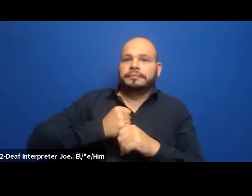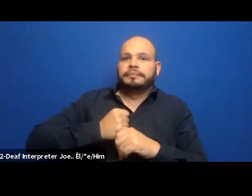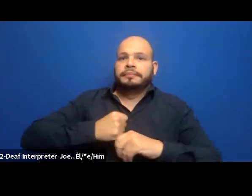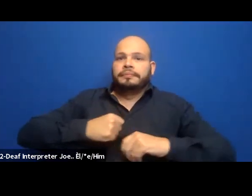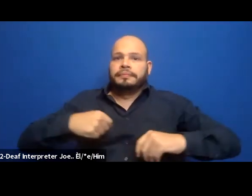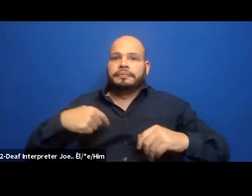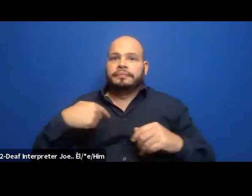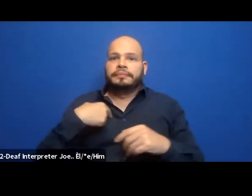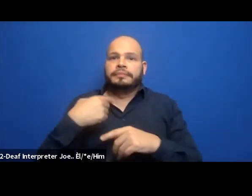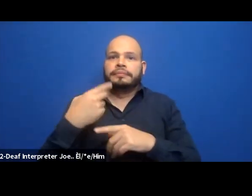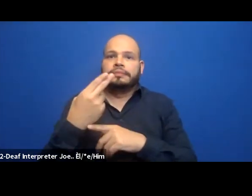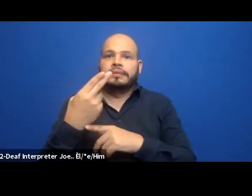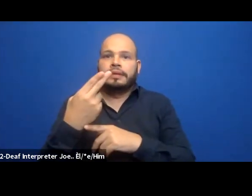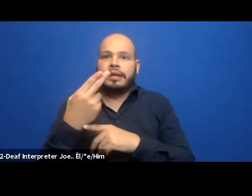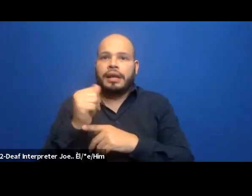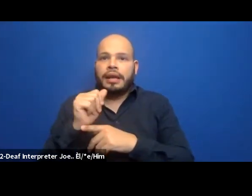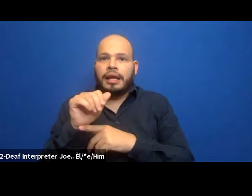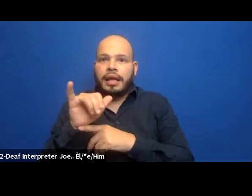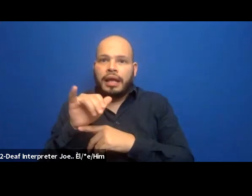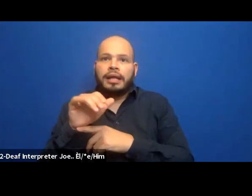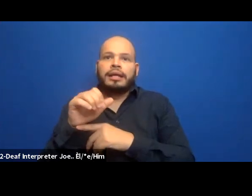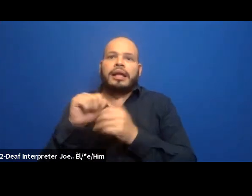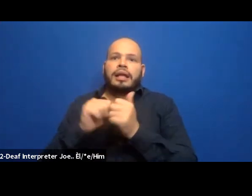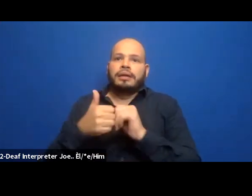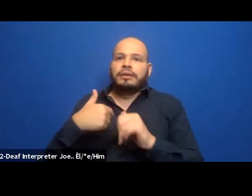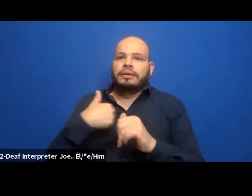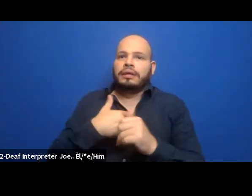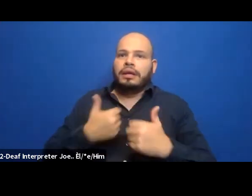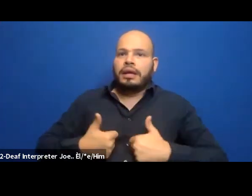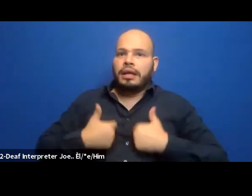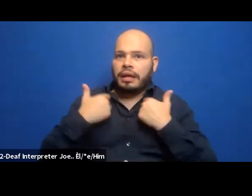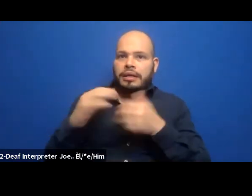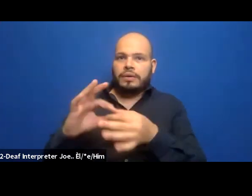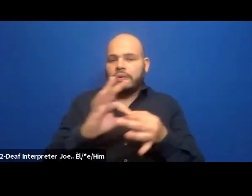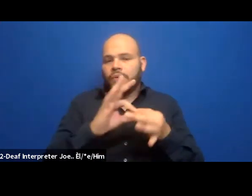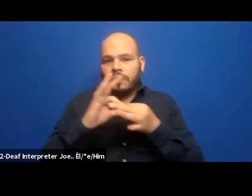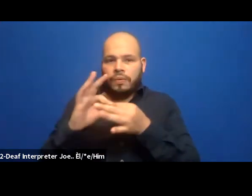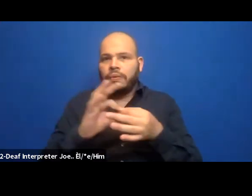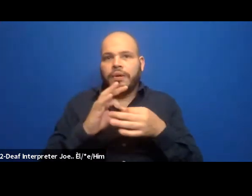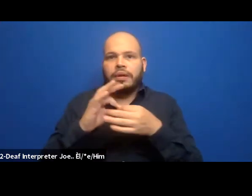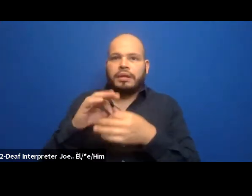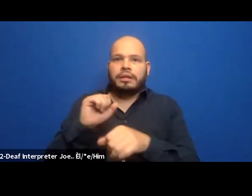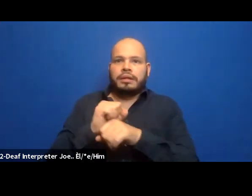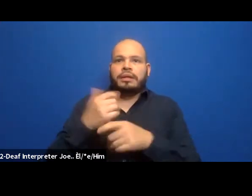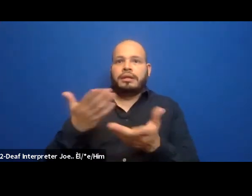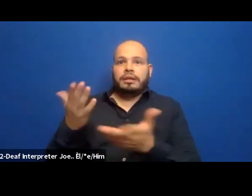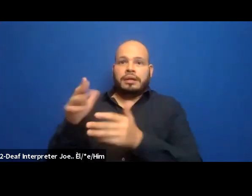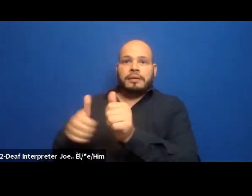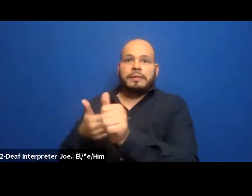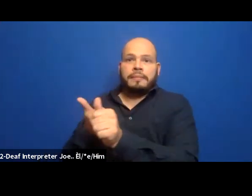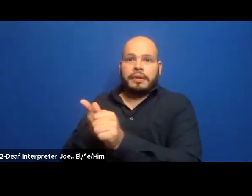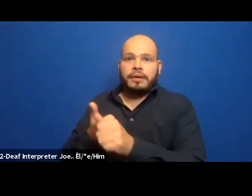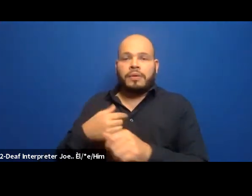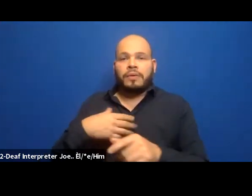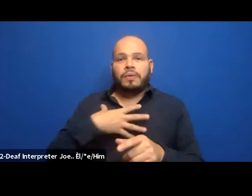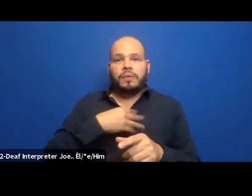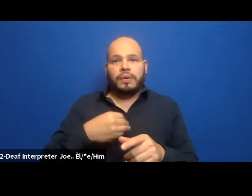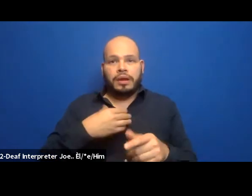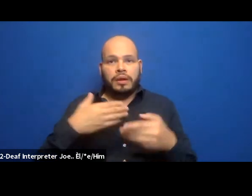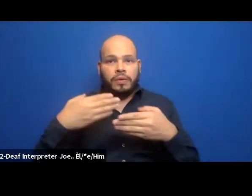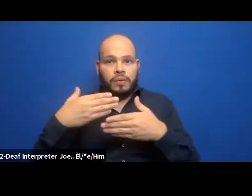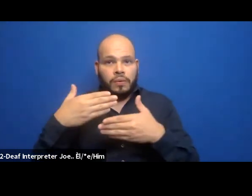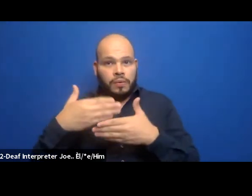link all together. My background has white walls with a window ceiling